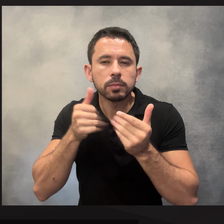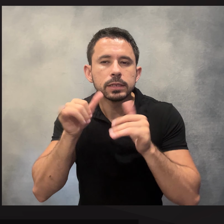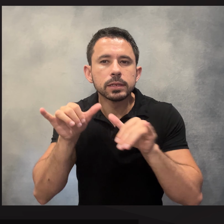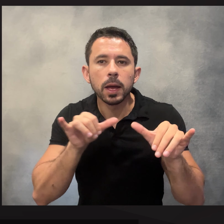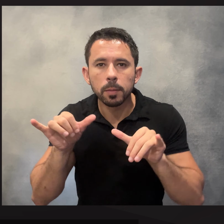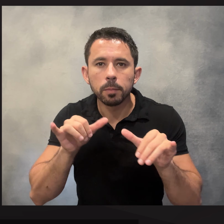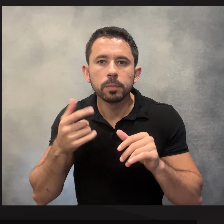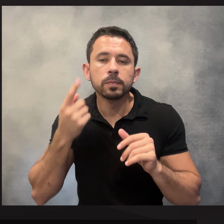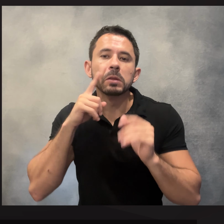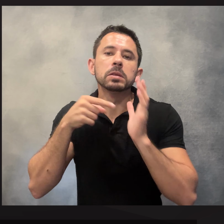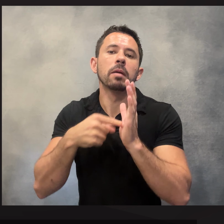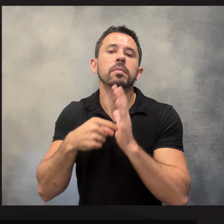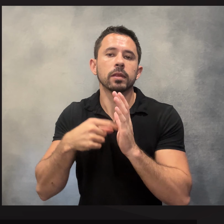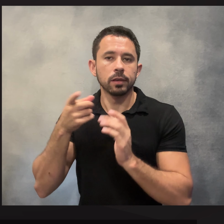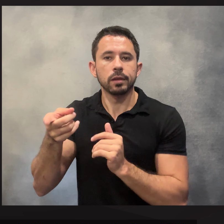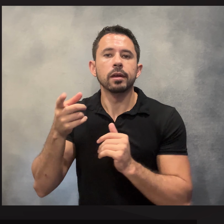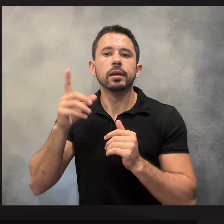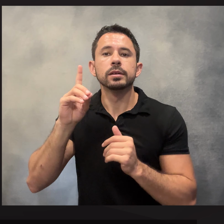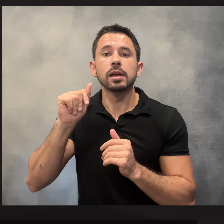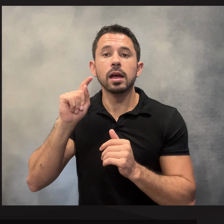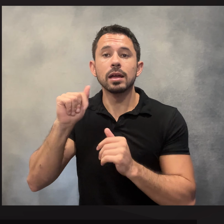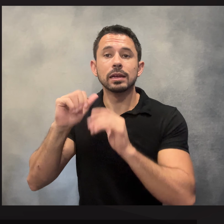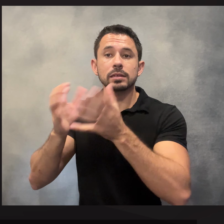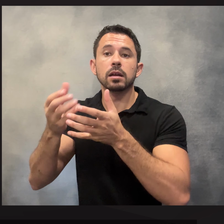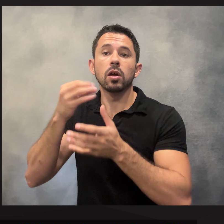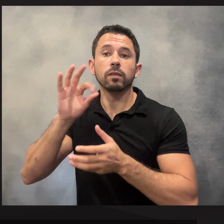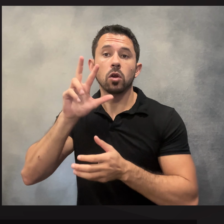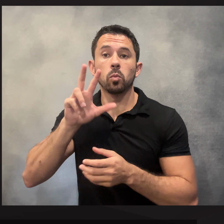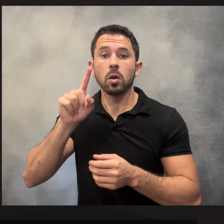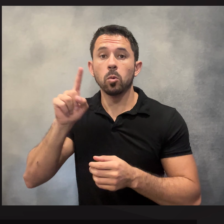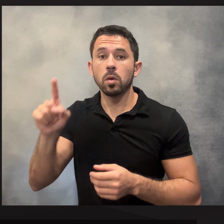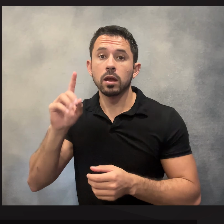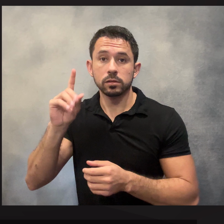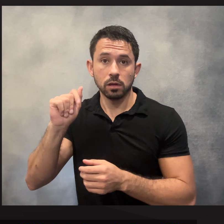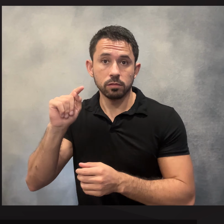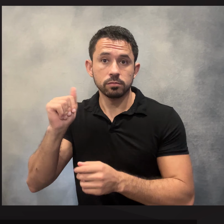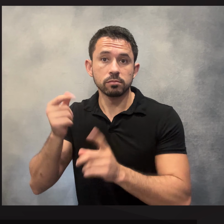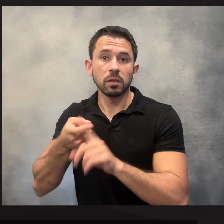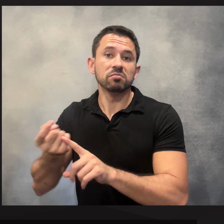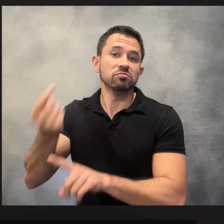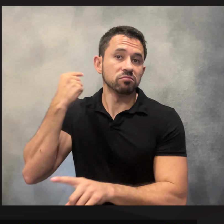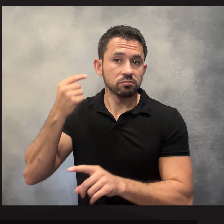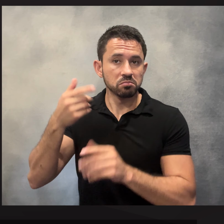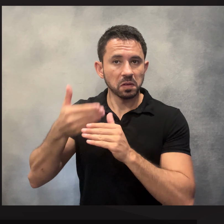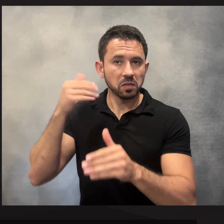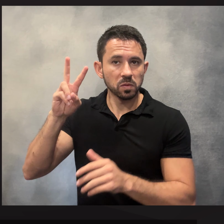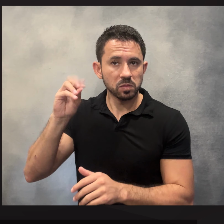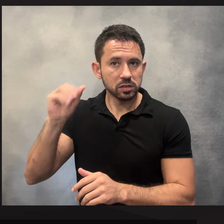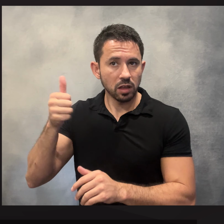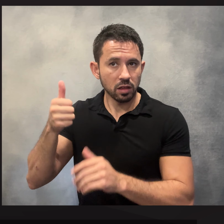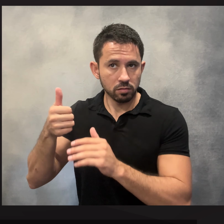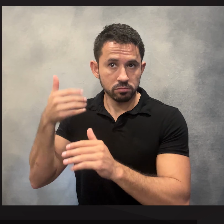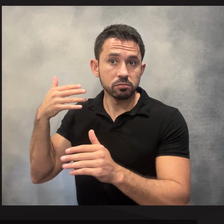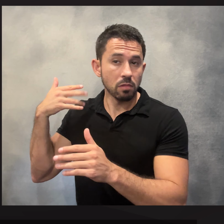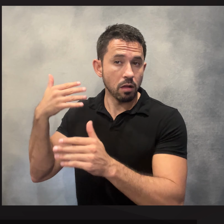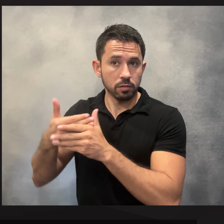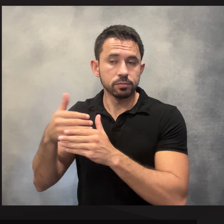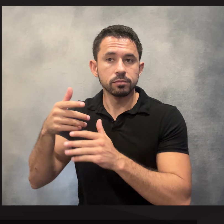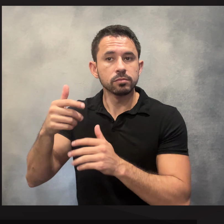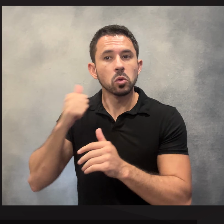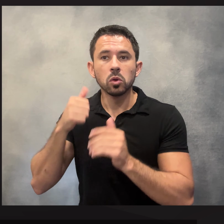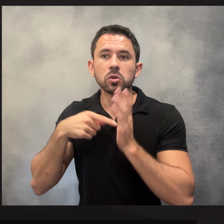For example, there are data sets of 311 data from before 2010 that won't show us the information